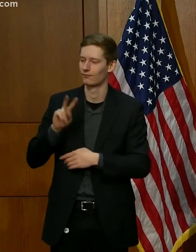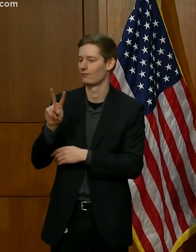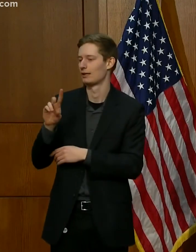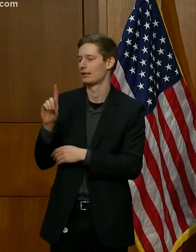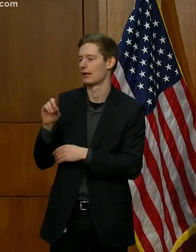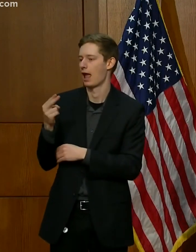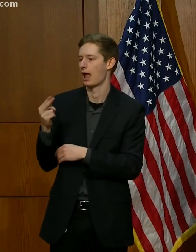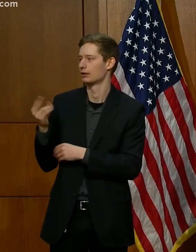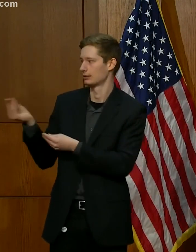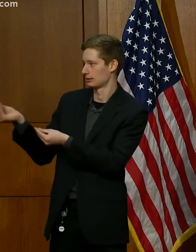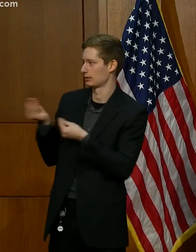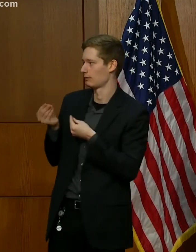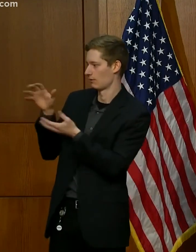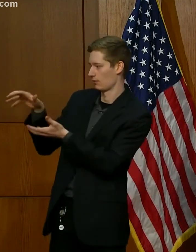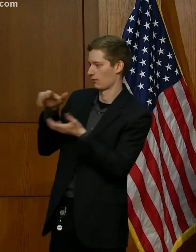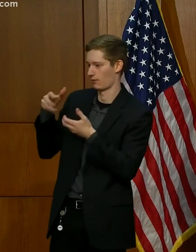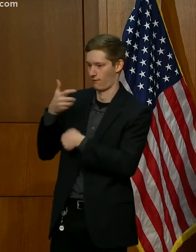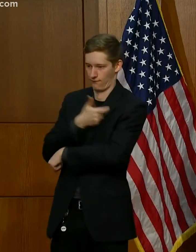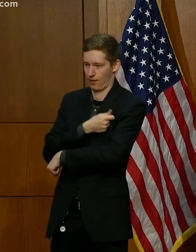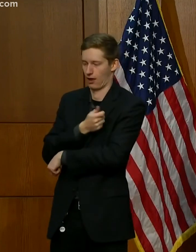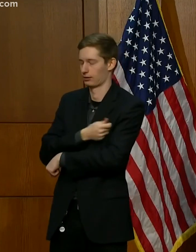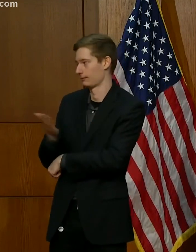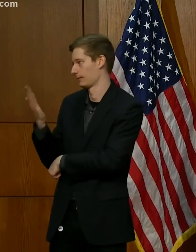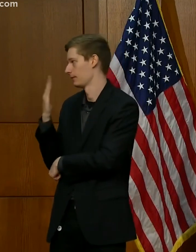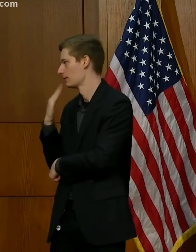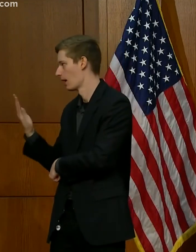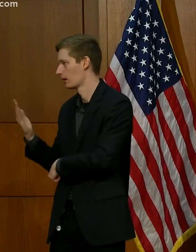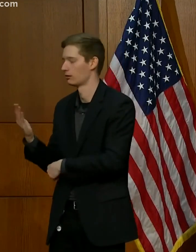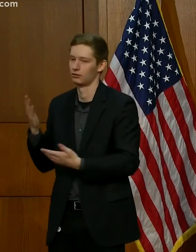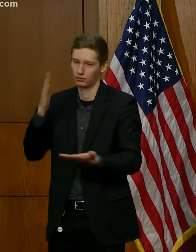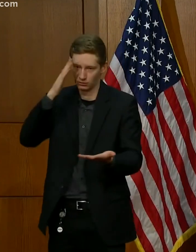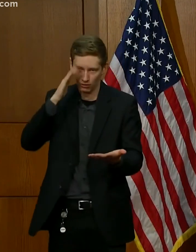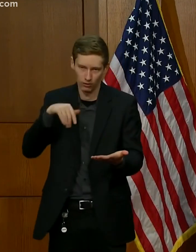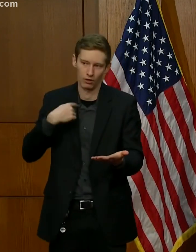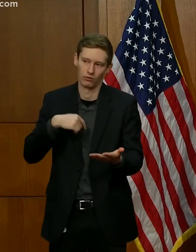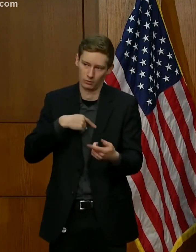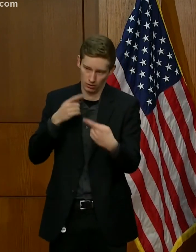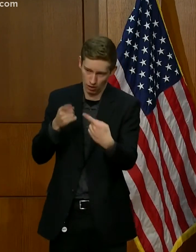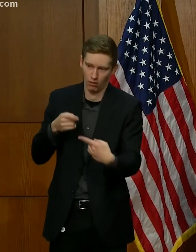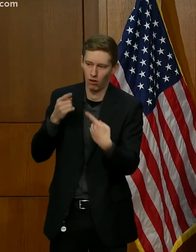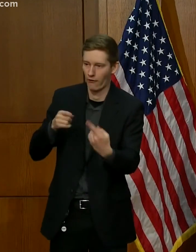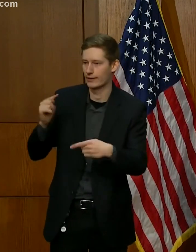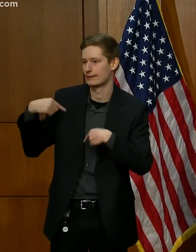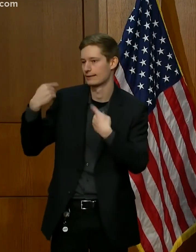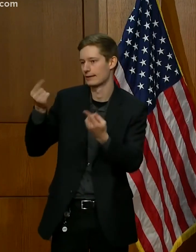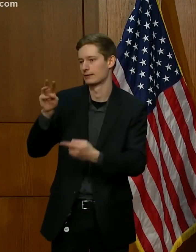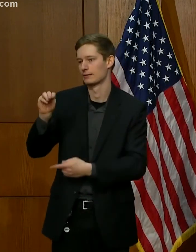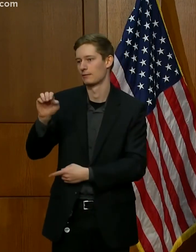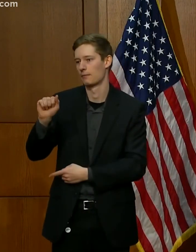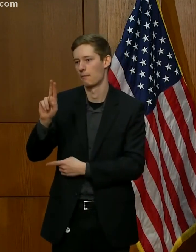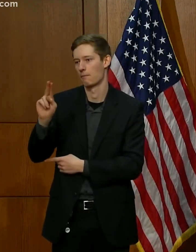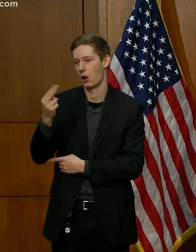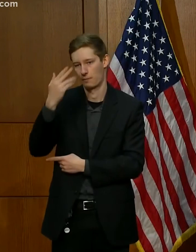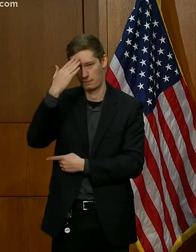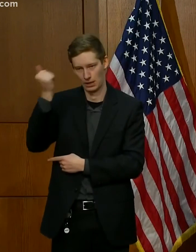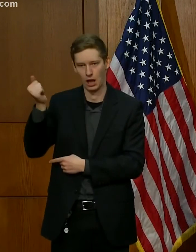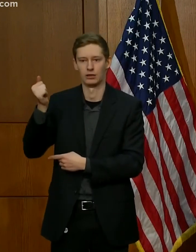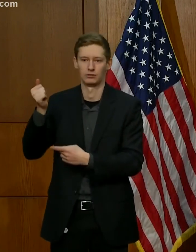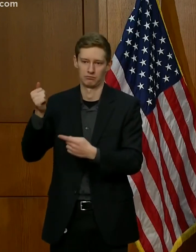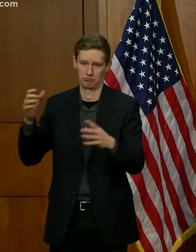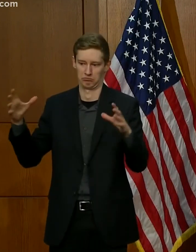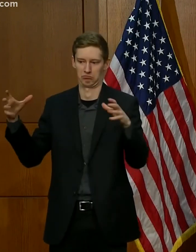to the Department of Corrections. As you know, this has been an issue we've been struggling with since March because of the congregate housing setting